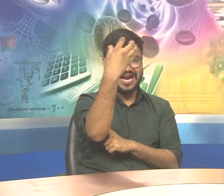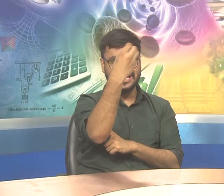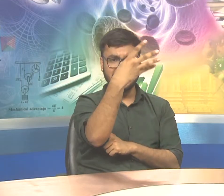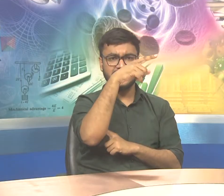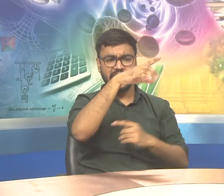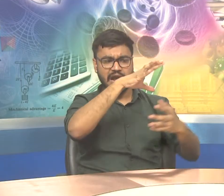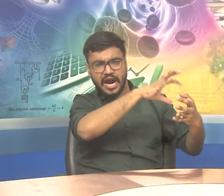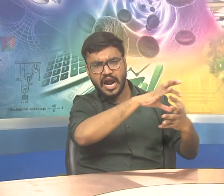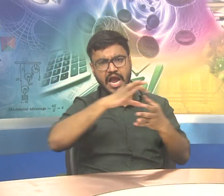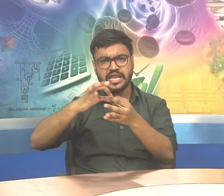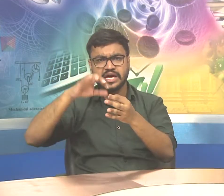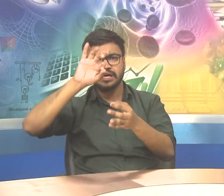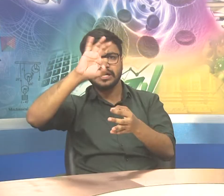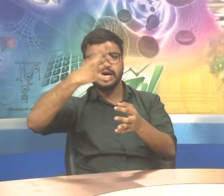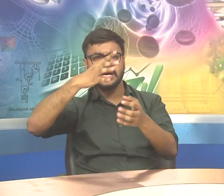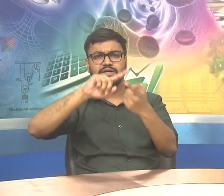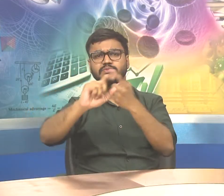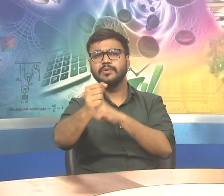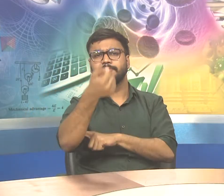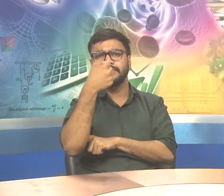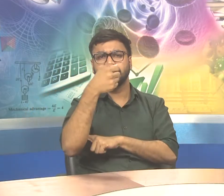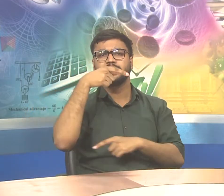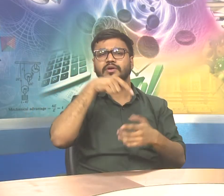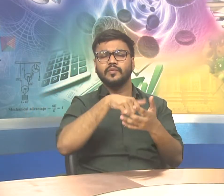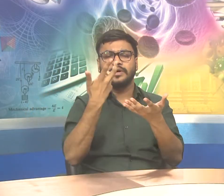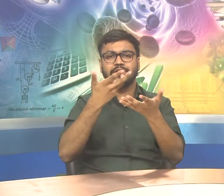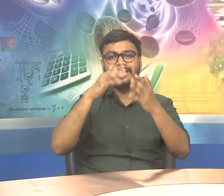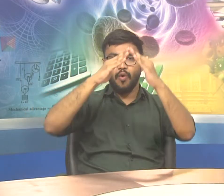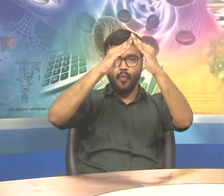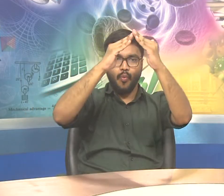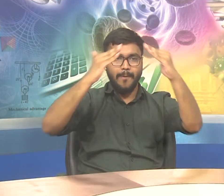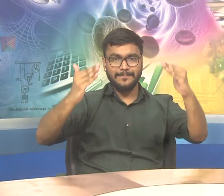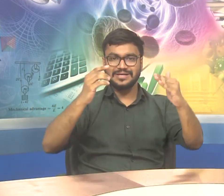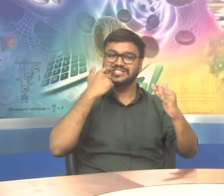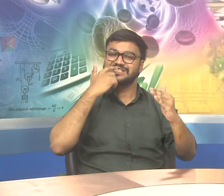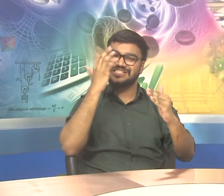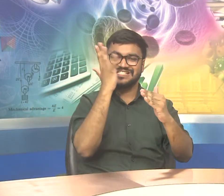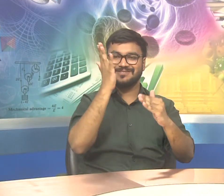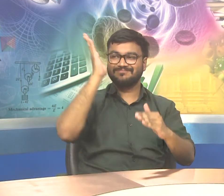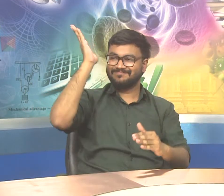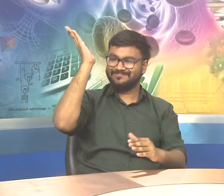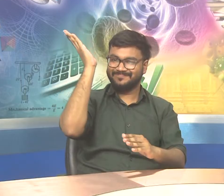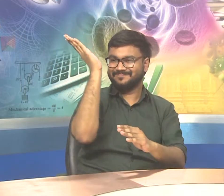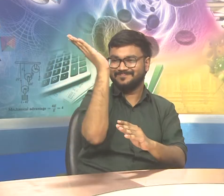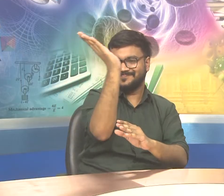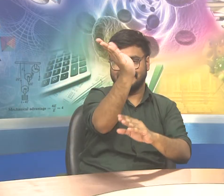A solar cell changes light energy into electrical energy.